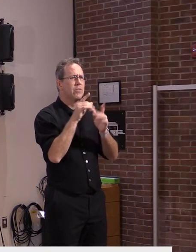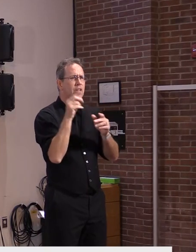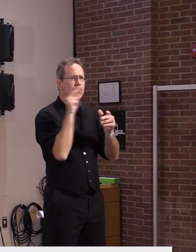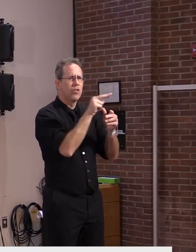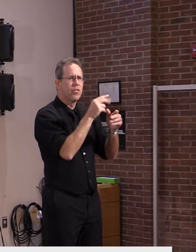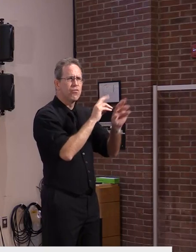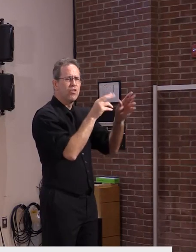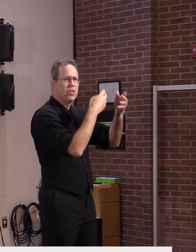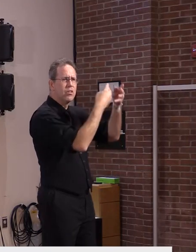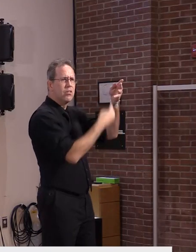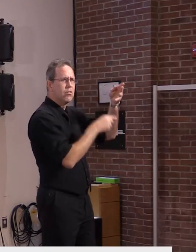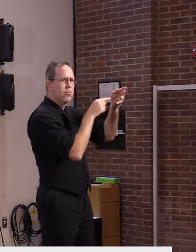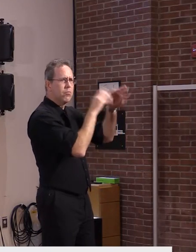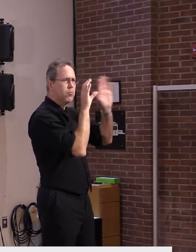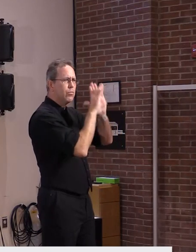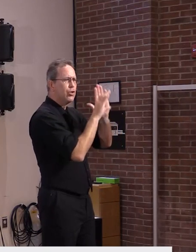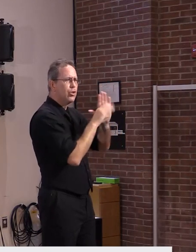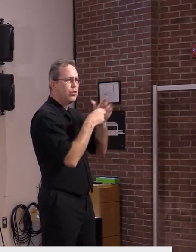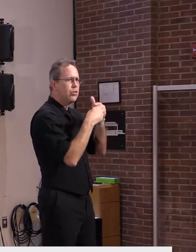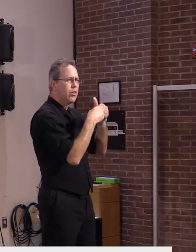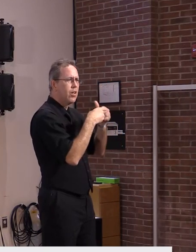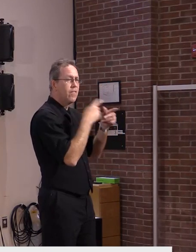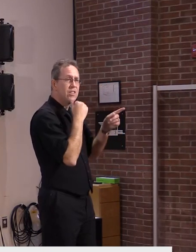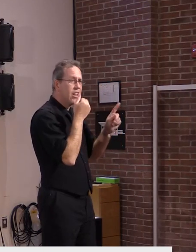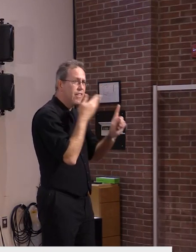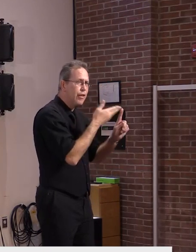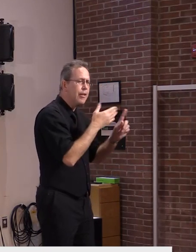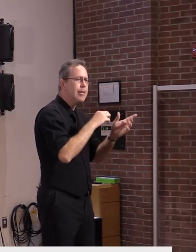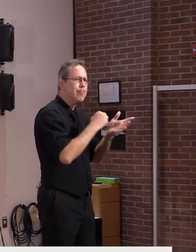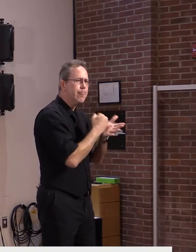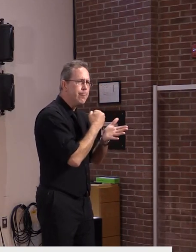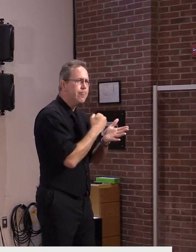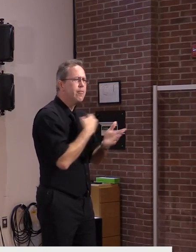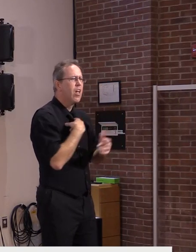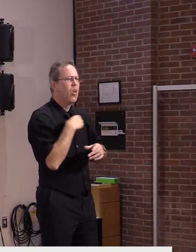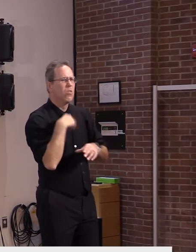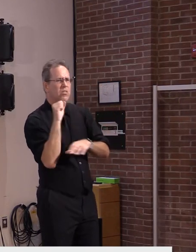and figure that out. I can certainly get you those slides.